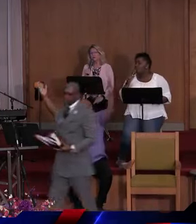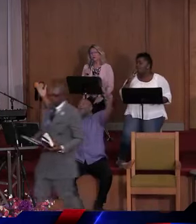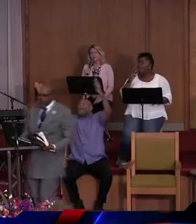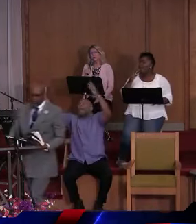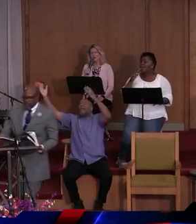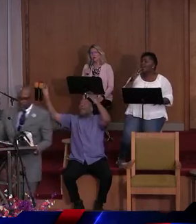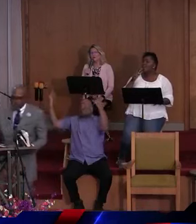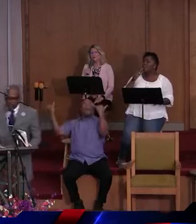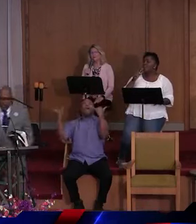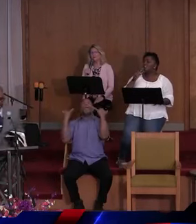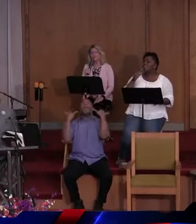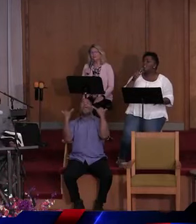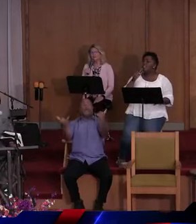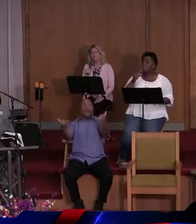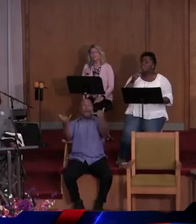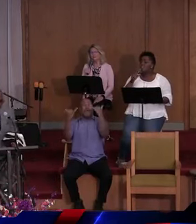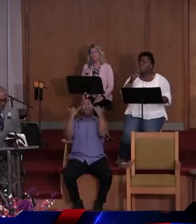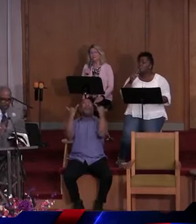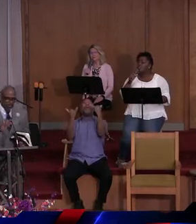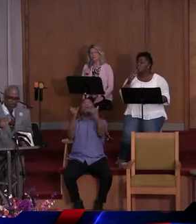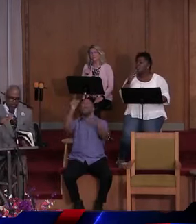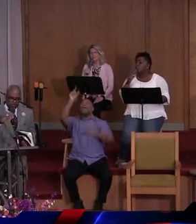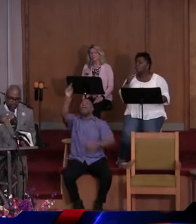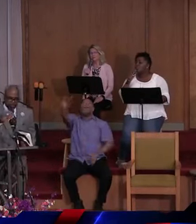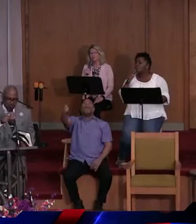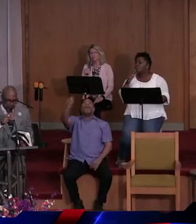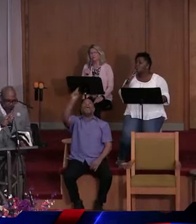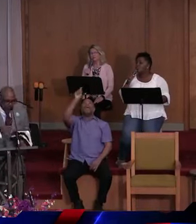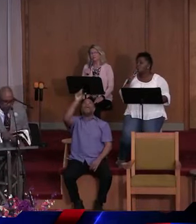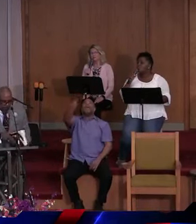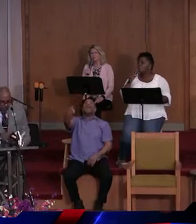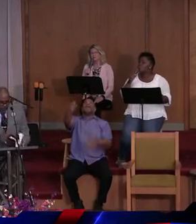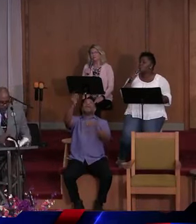Right now. I really need you.